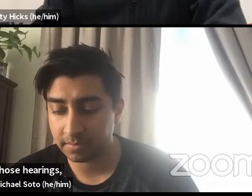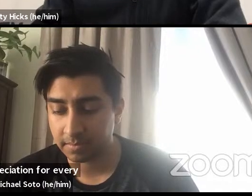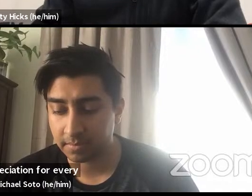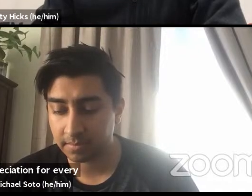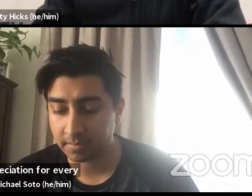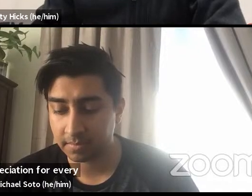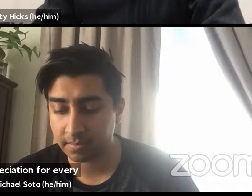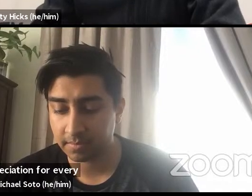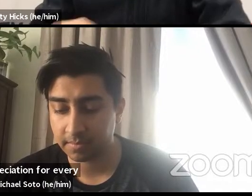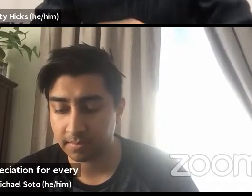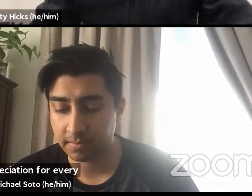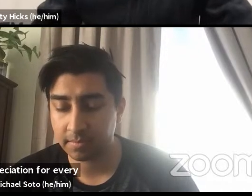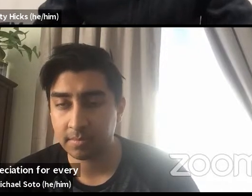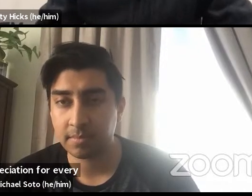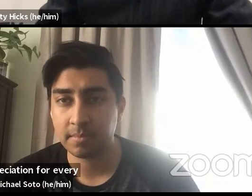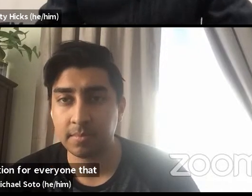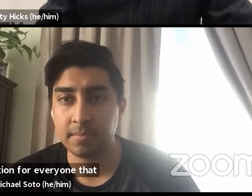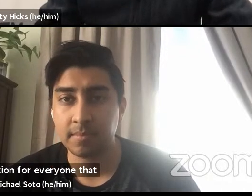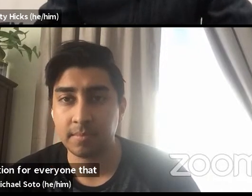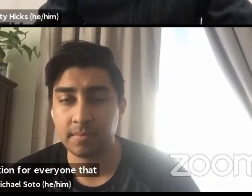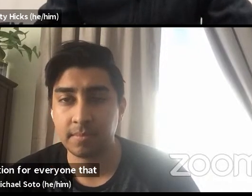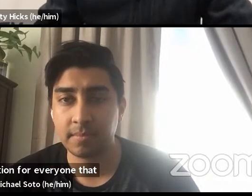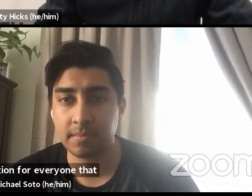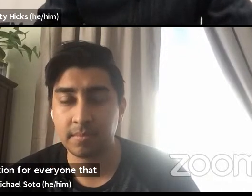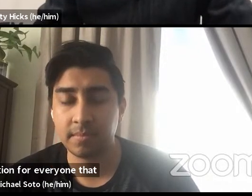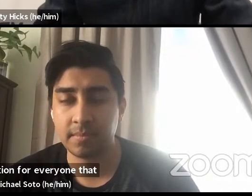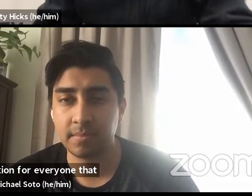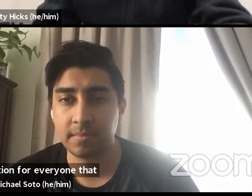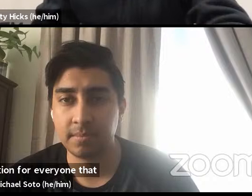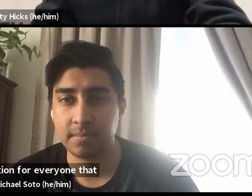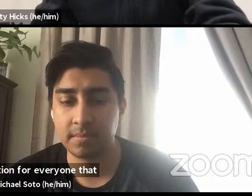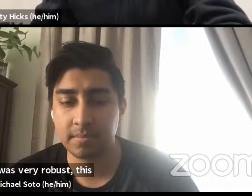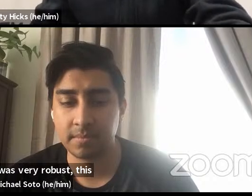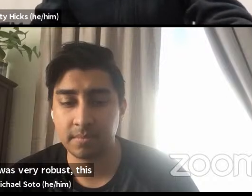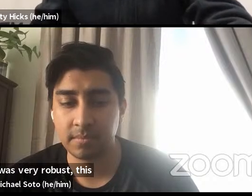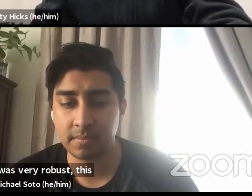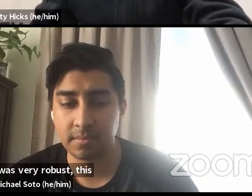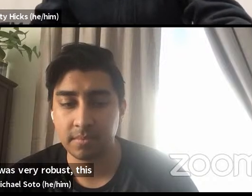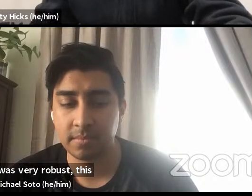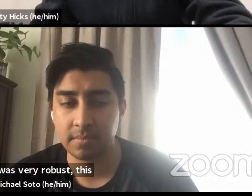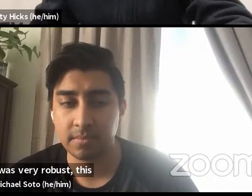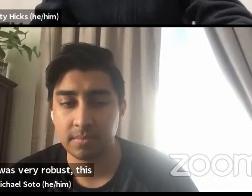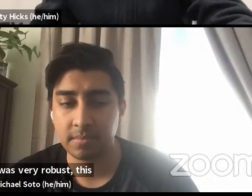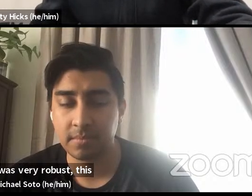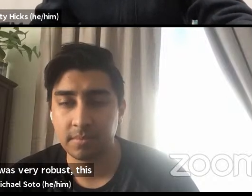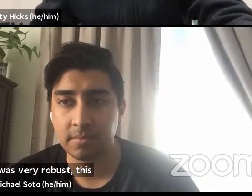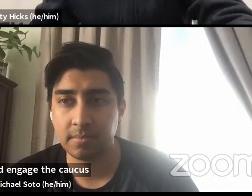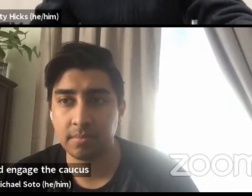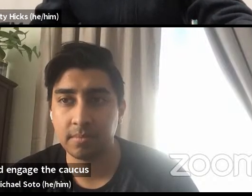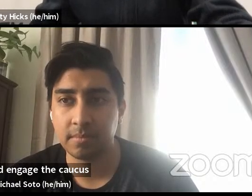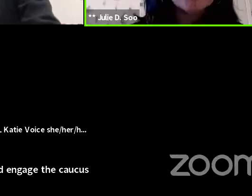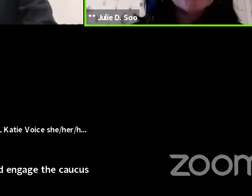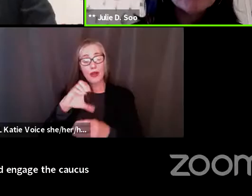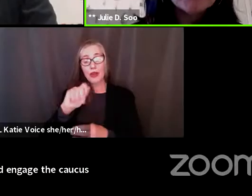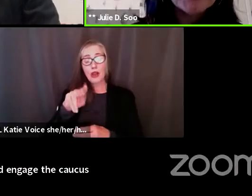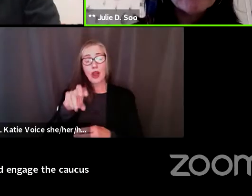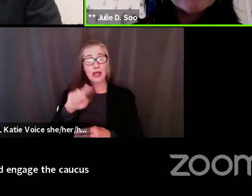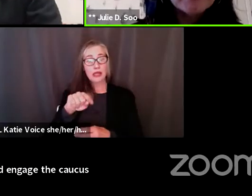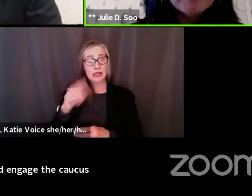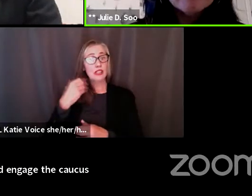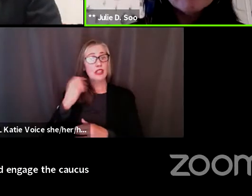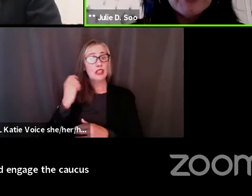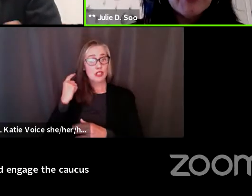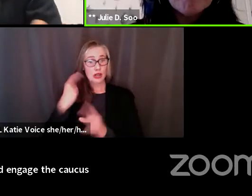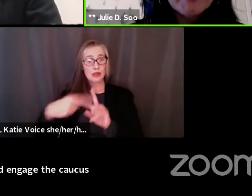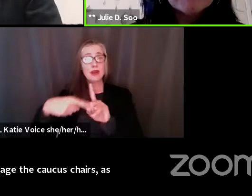that participated. In particular, it was very robust this time around because we did engage the caucus chairs as well as the regional